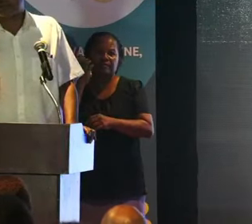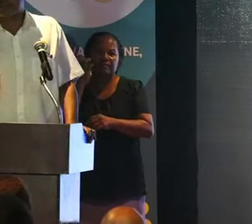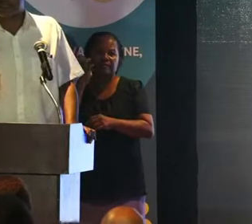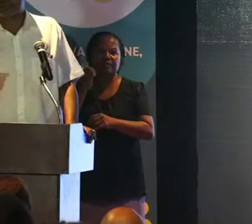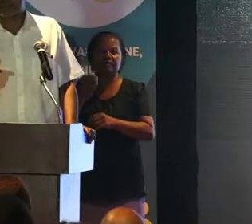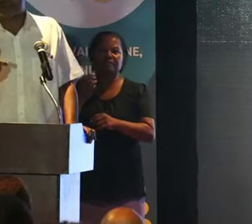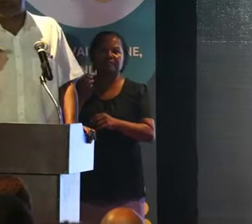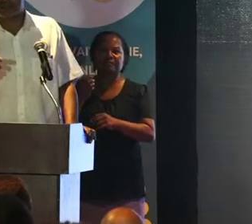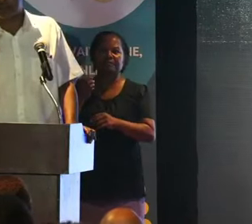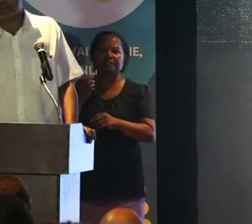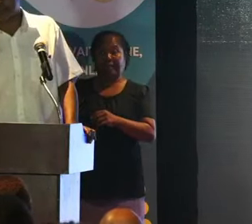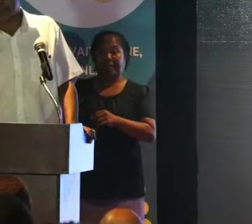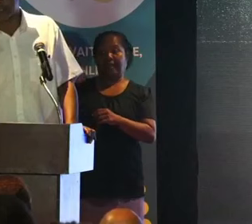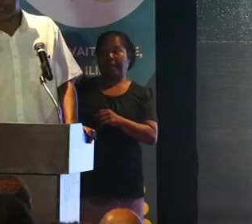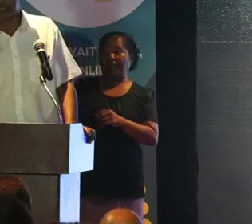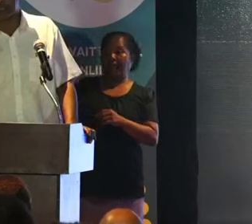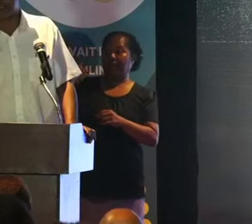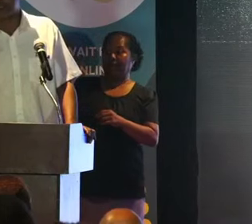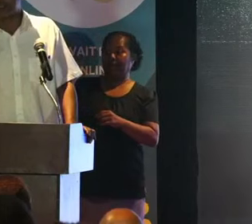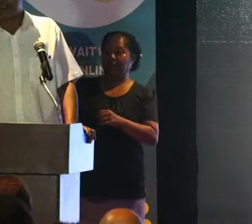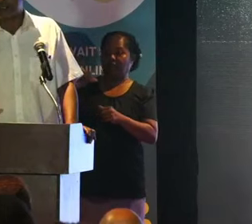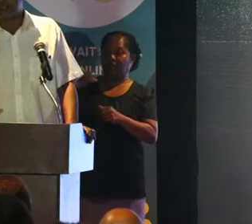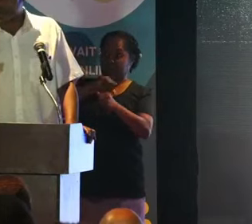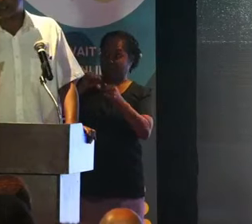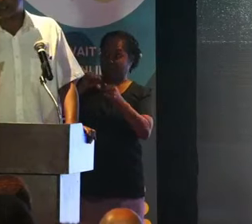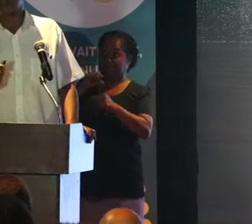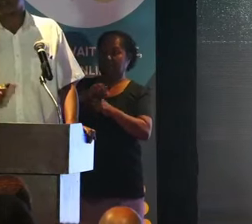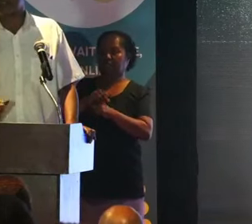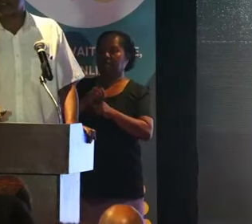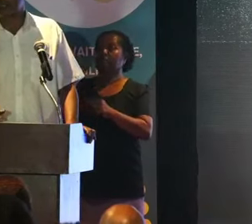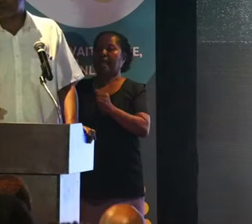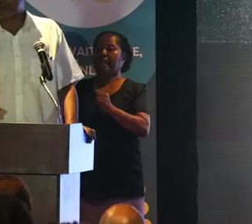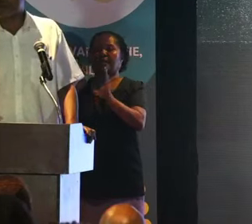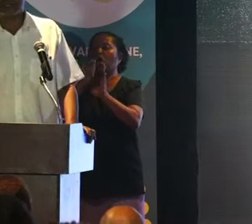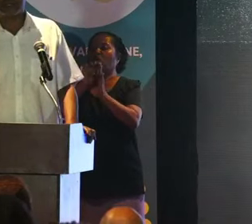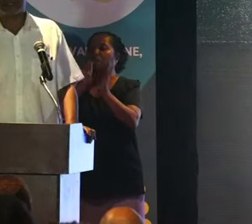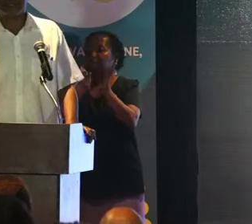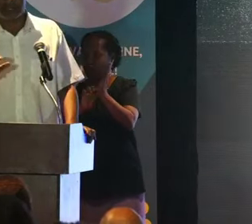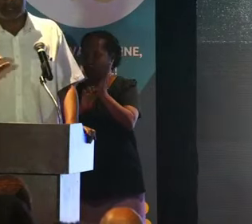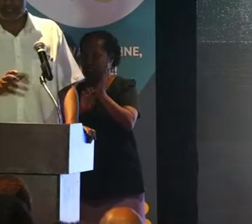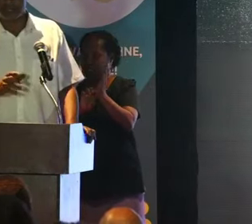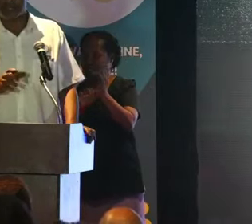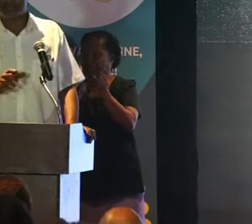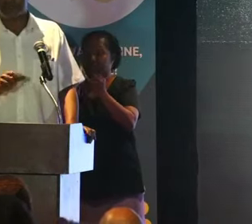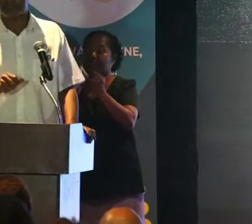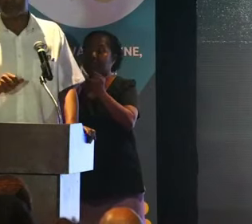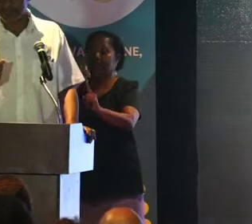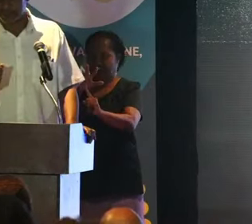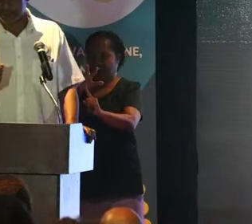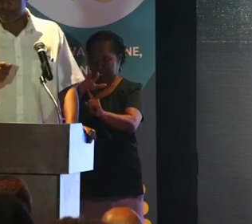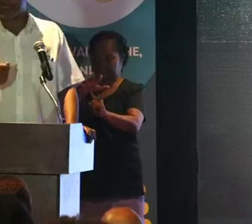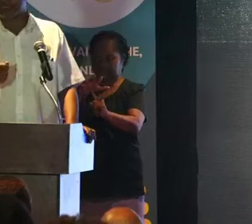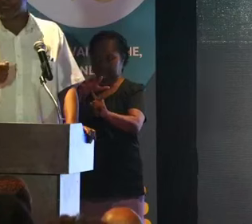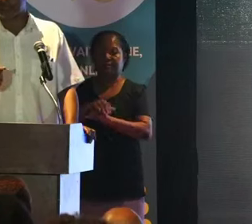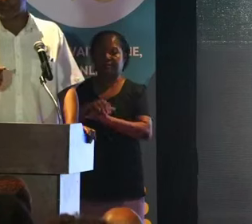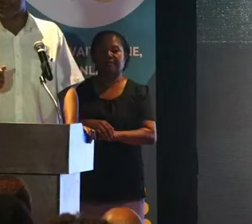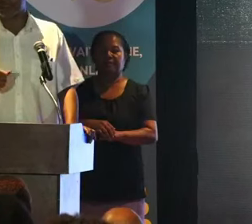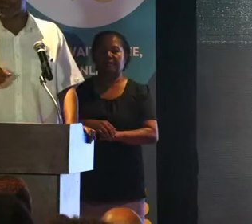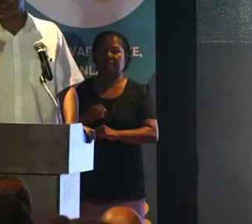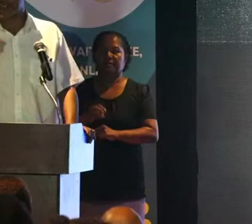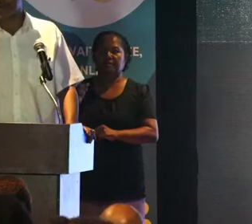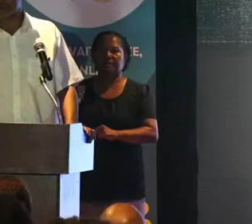When you lodge an association, you first lodge your intention. Once the intention is approved, then you get the intention that is approved, the